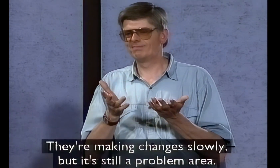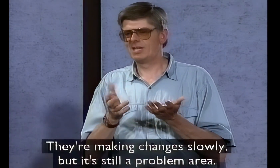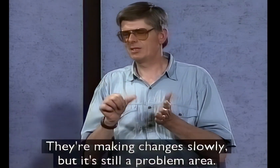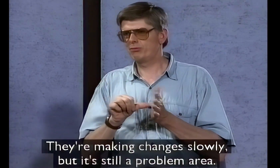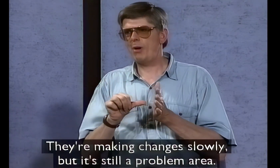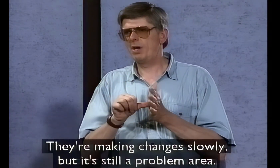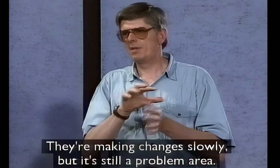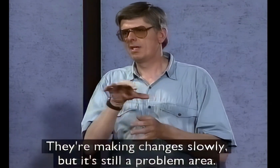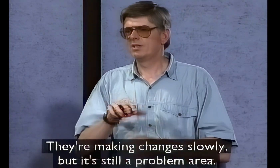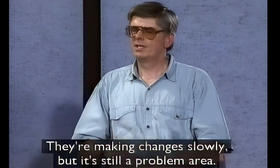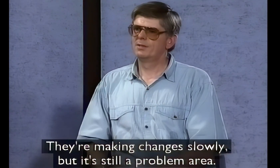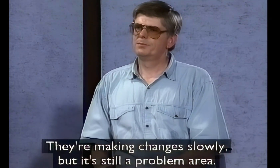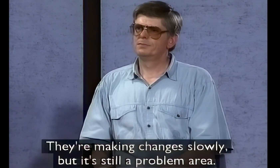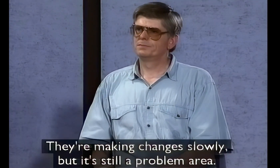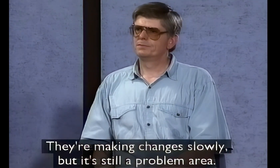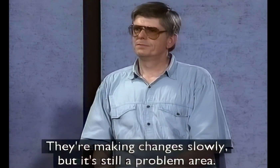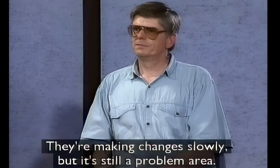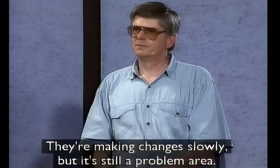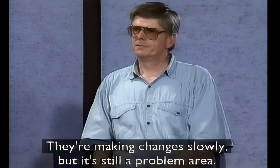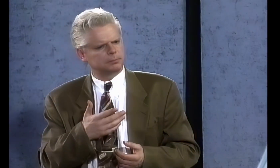S4C are making changes slowly, but it's still a problem area.